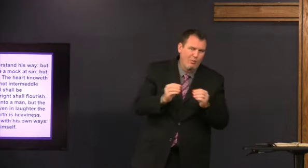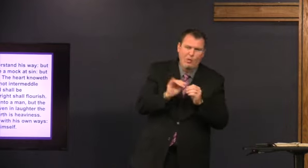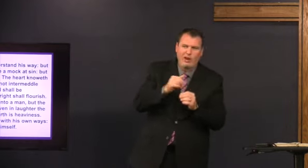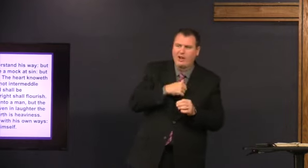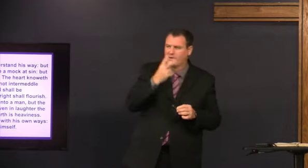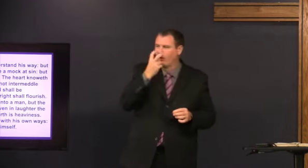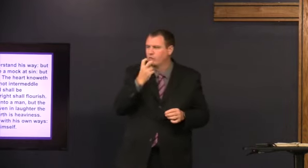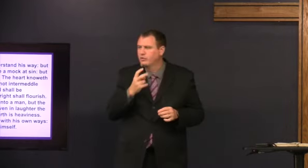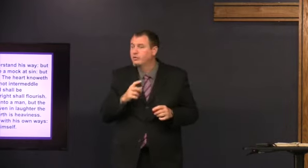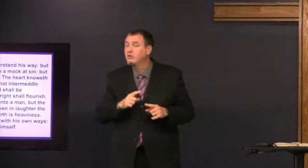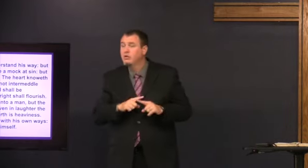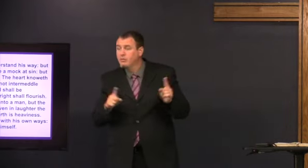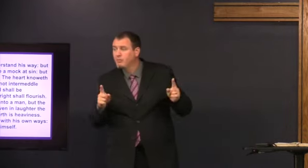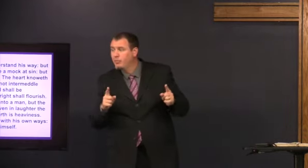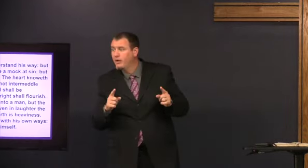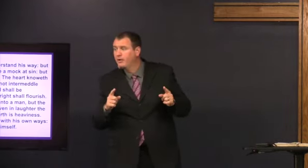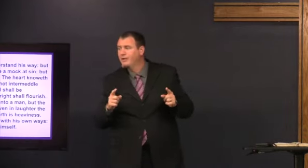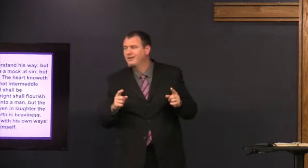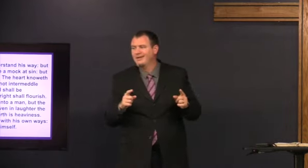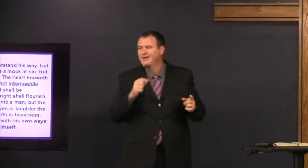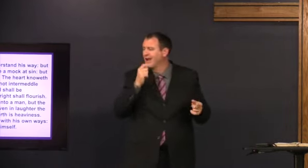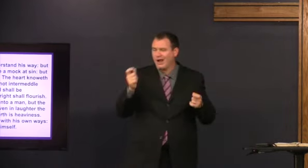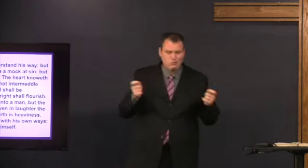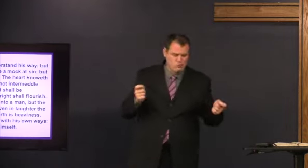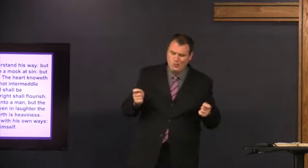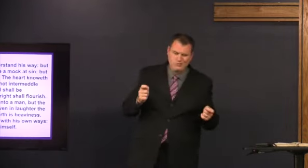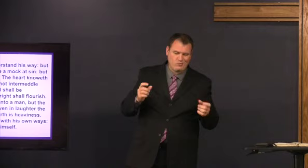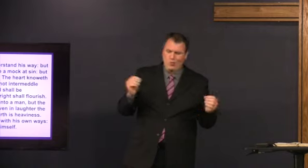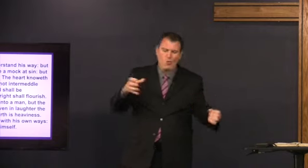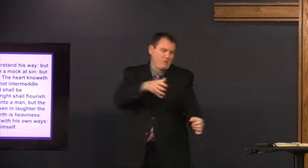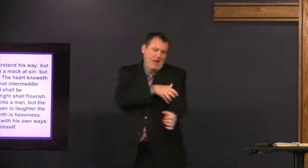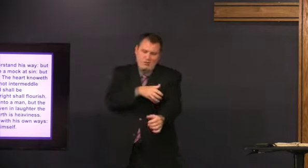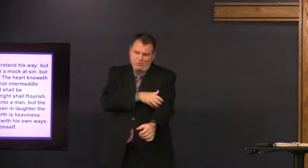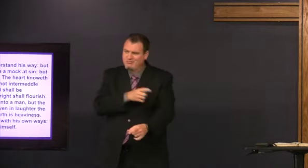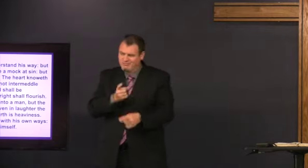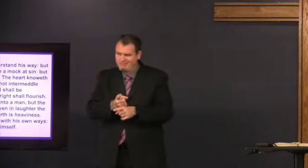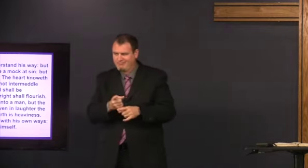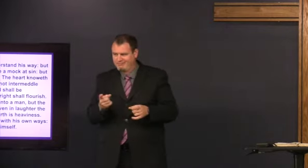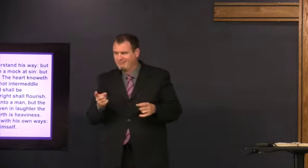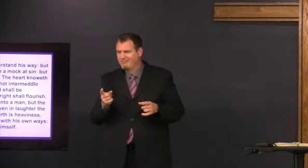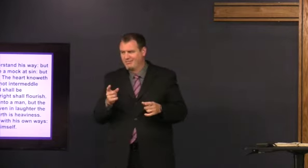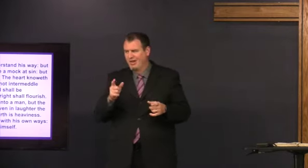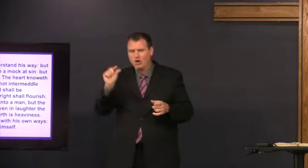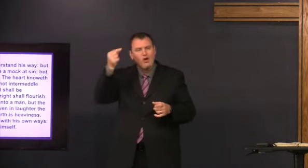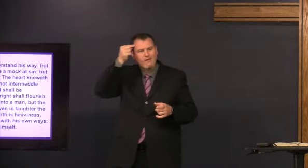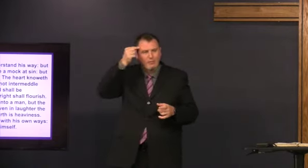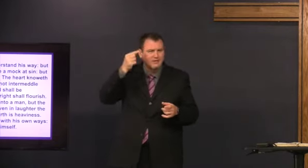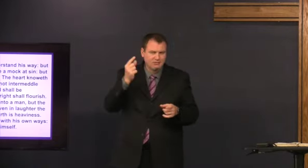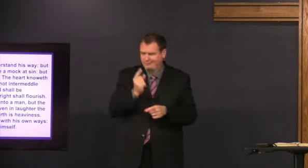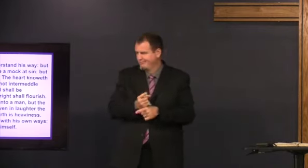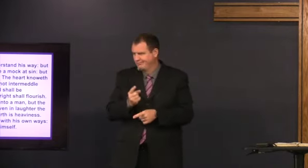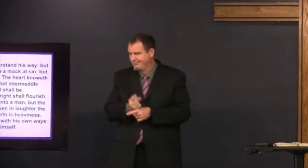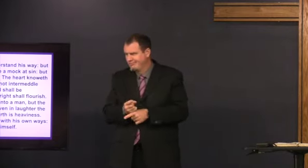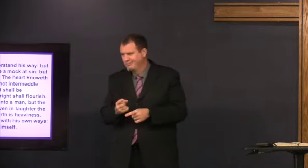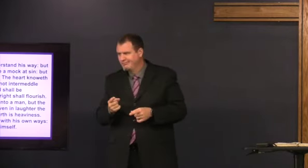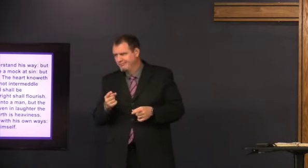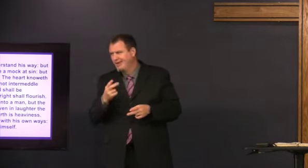we'll see what happens. More and more, I doubt it. He doesn't have any power, right? He's not